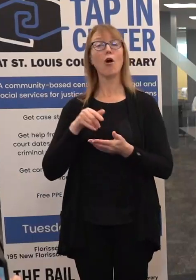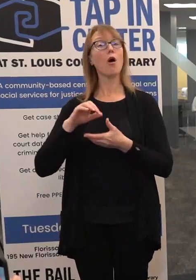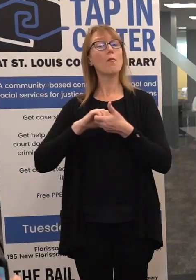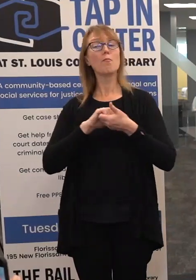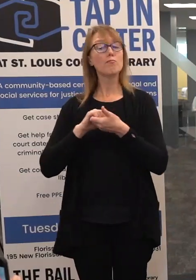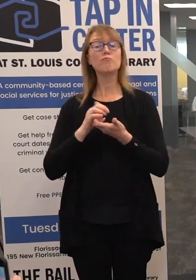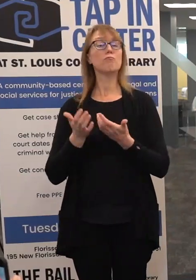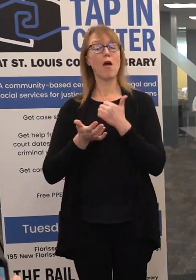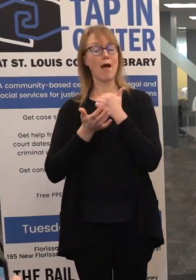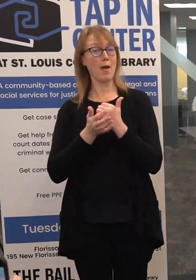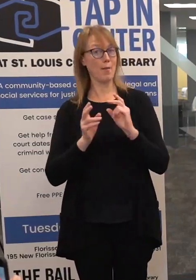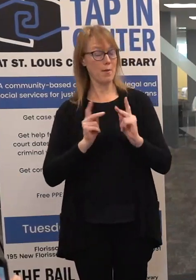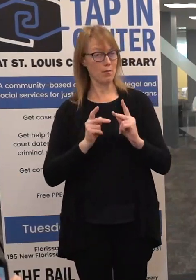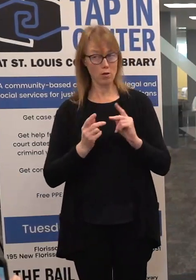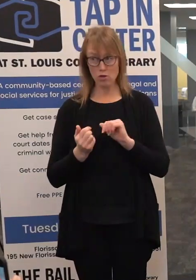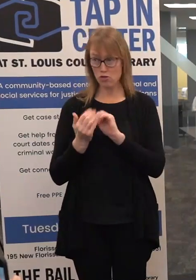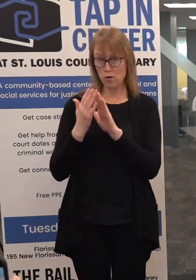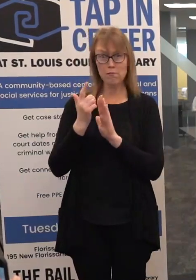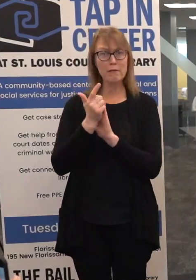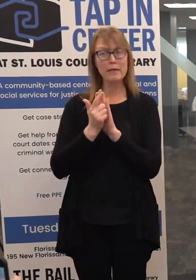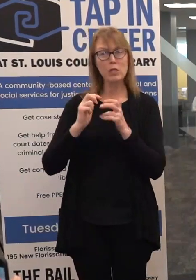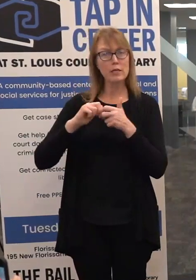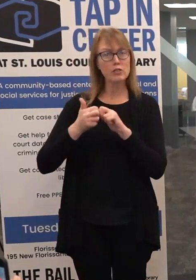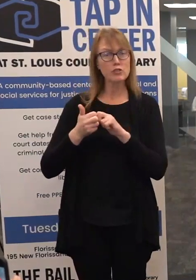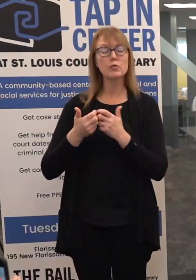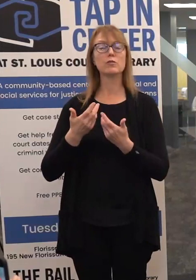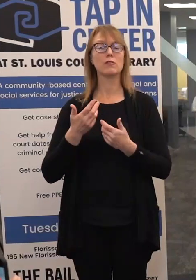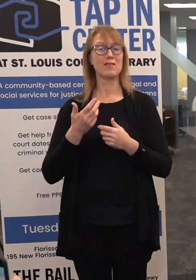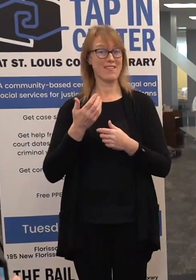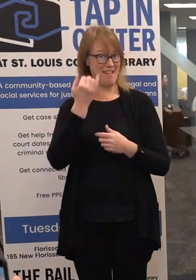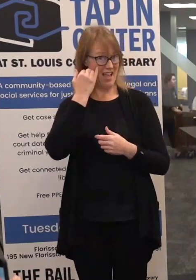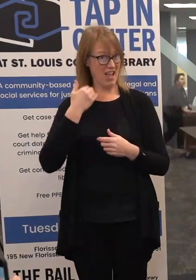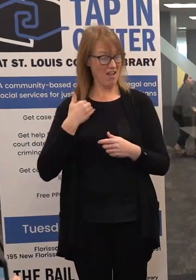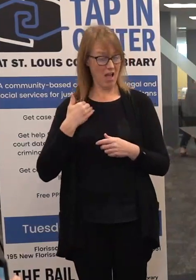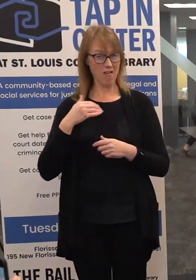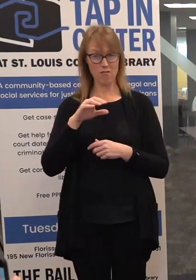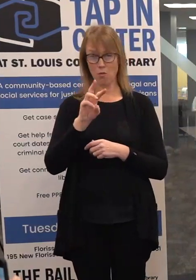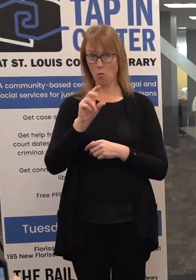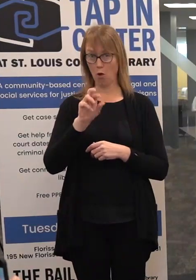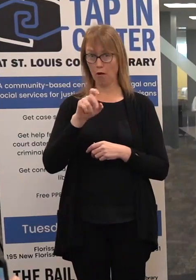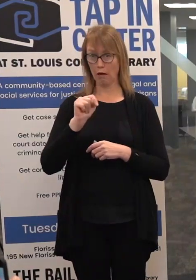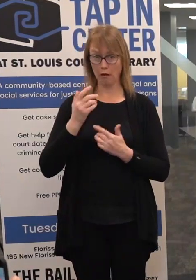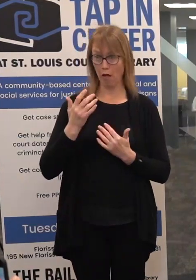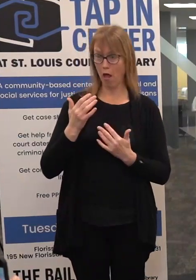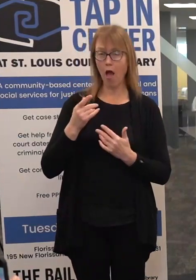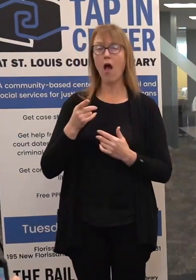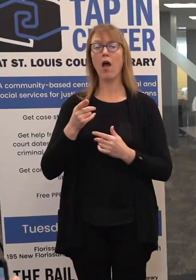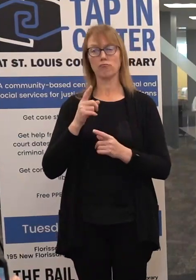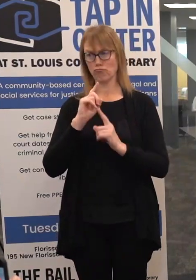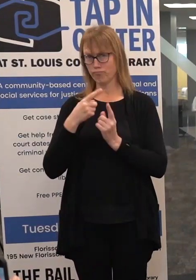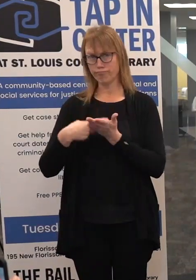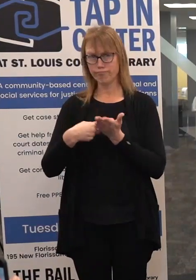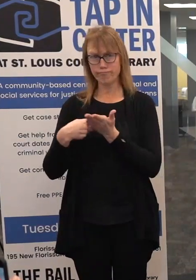address outstanding warrants, and connect with much-needed services in our community. With me today